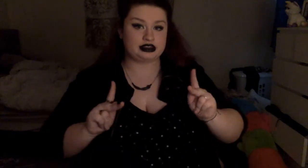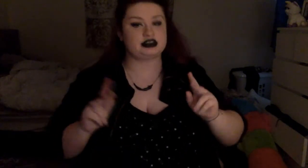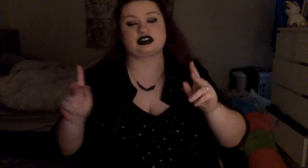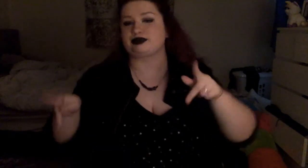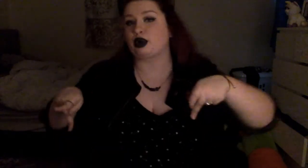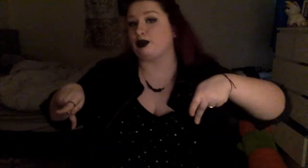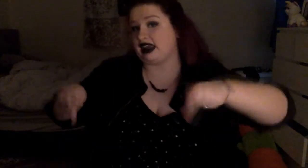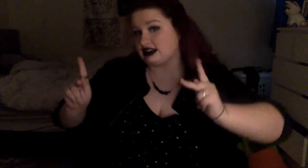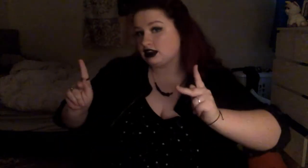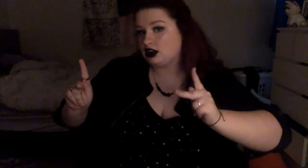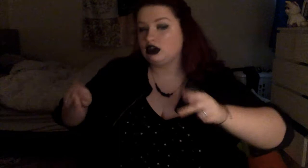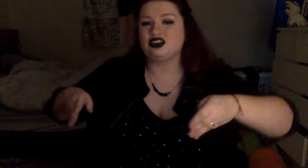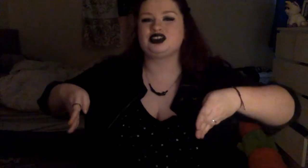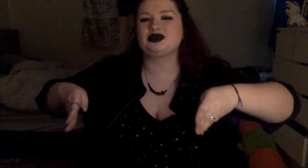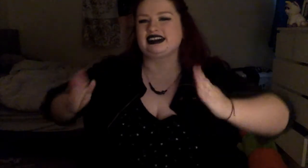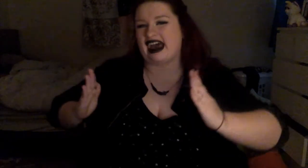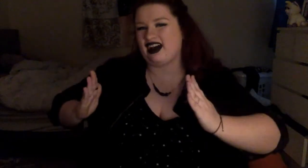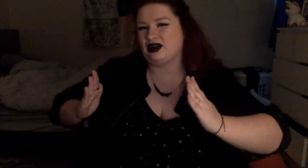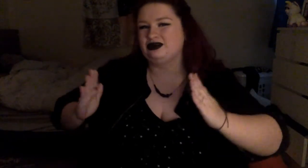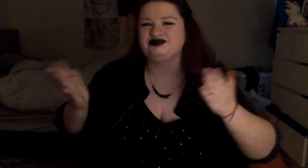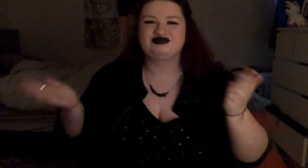This is permit. You can do allow.